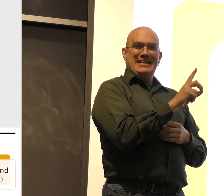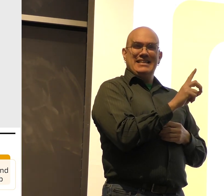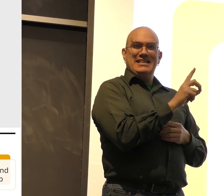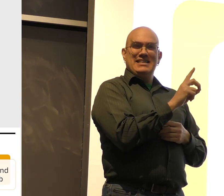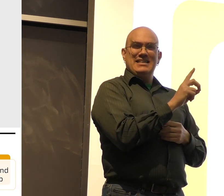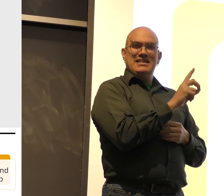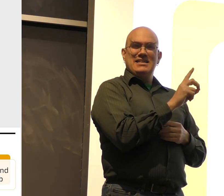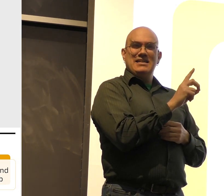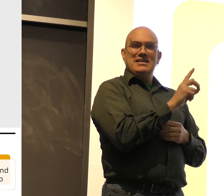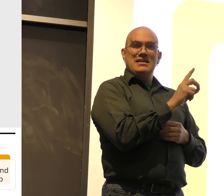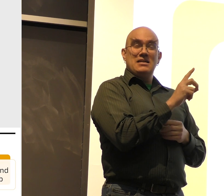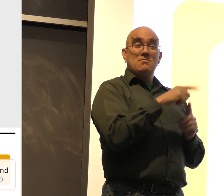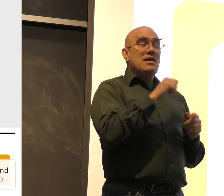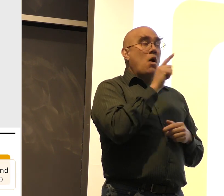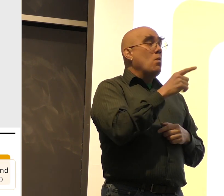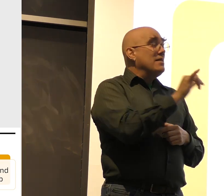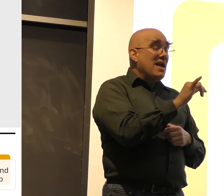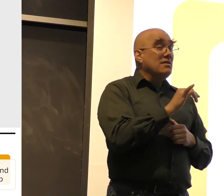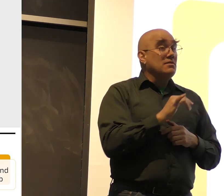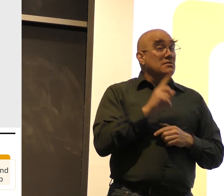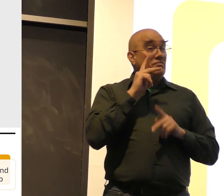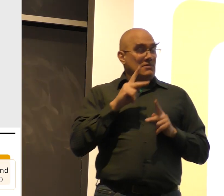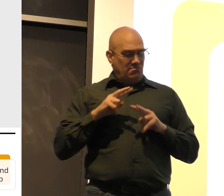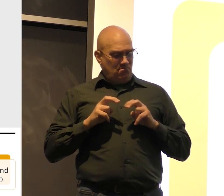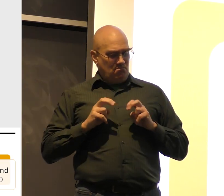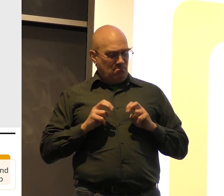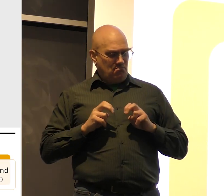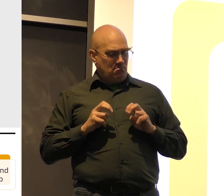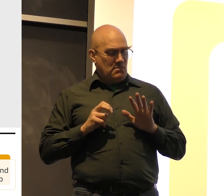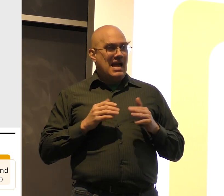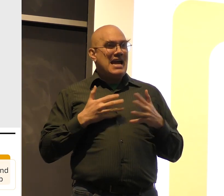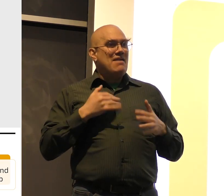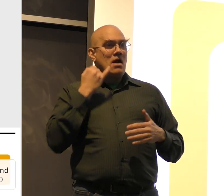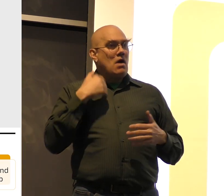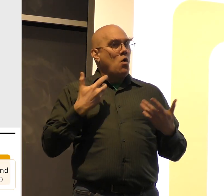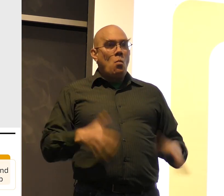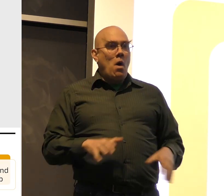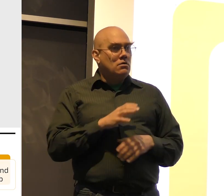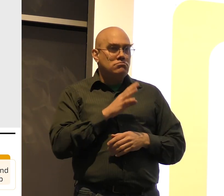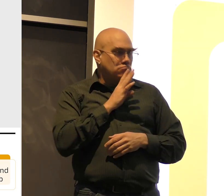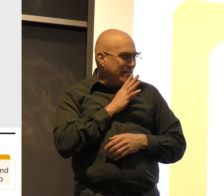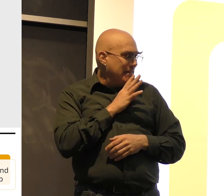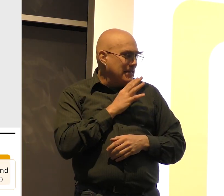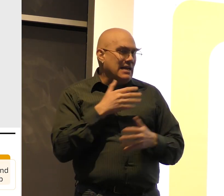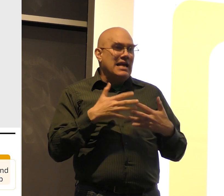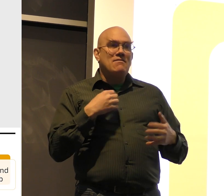terms became very outdated. But not just that, deaf people unpack things and say, even if I don't want to